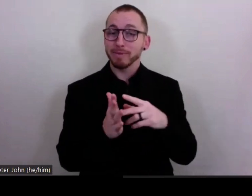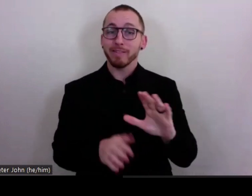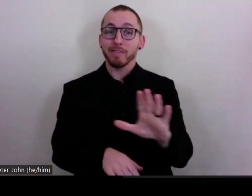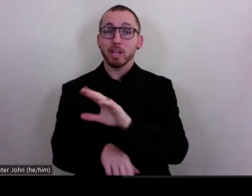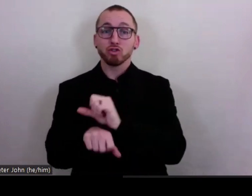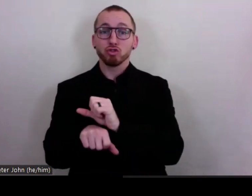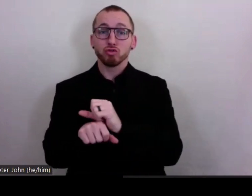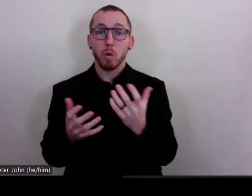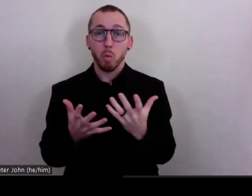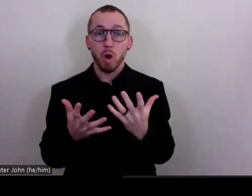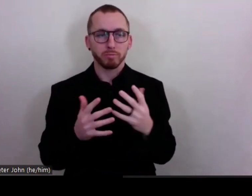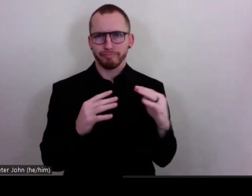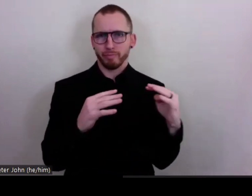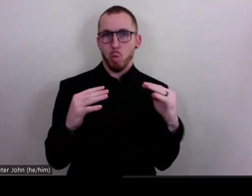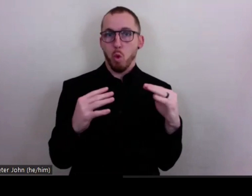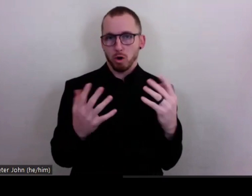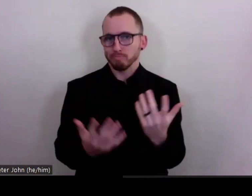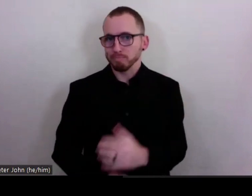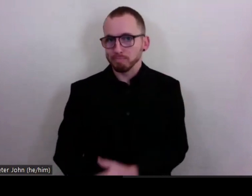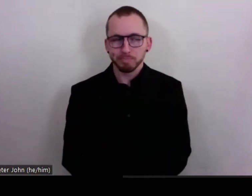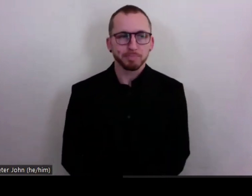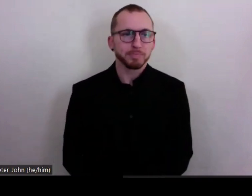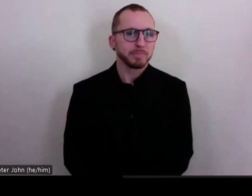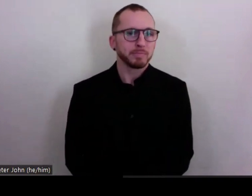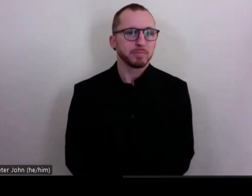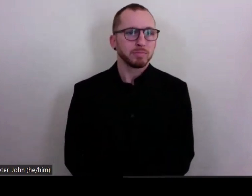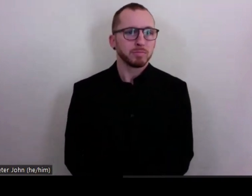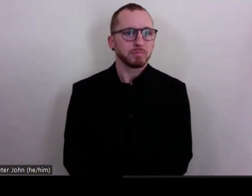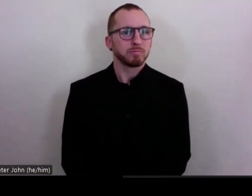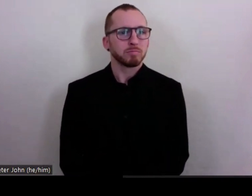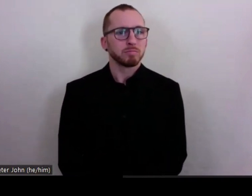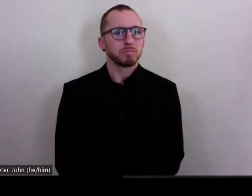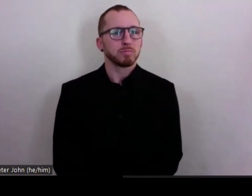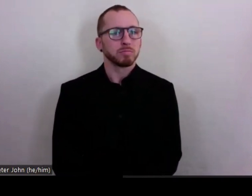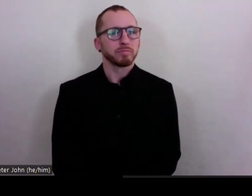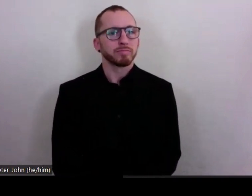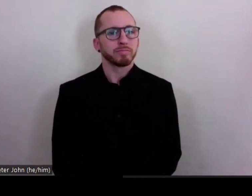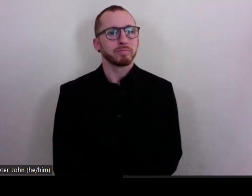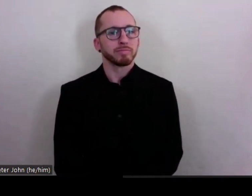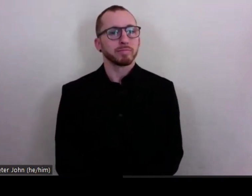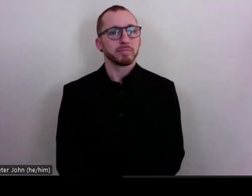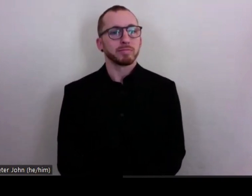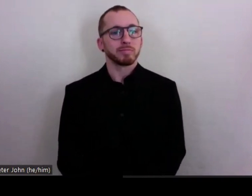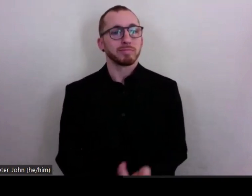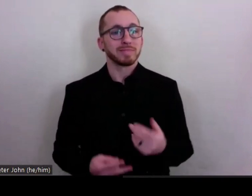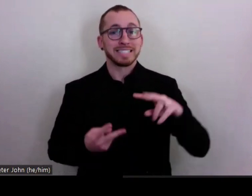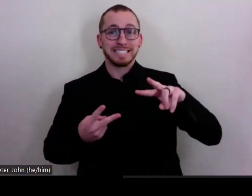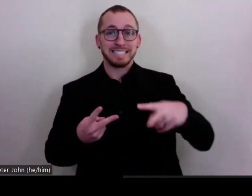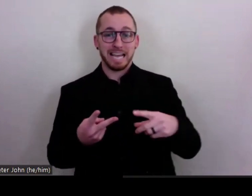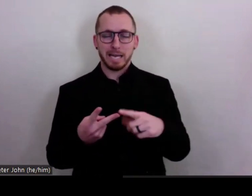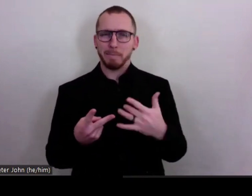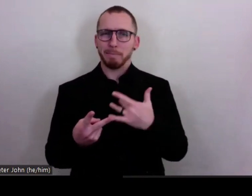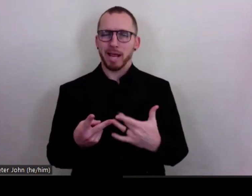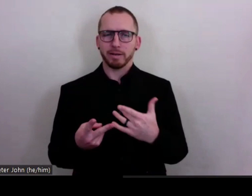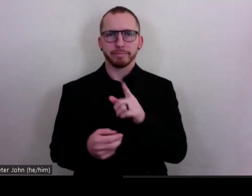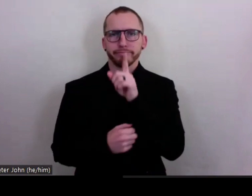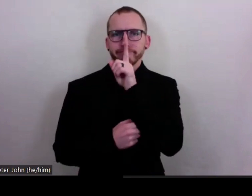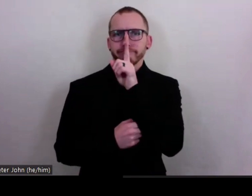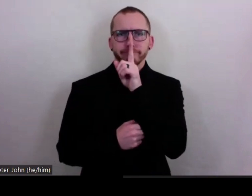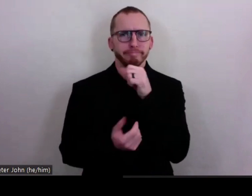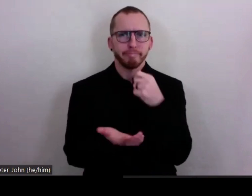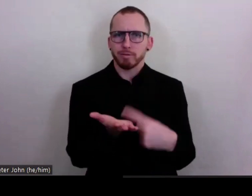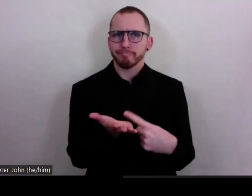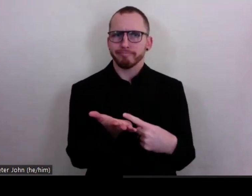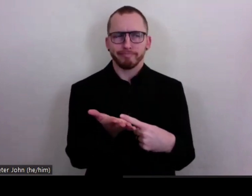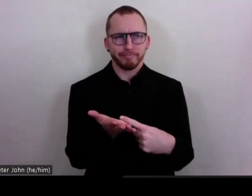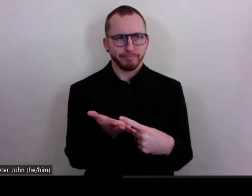is war, okay? The second one, and the least talked about, is military